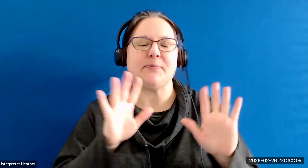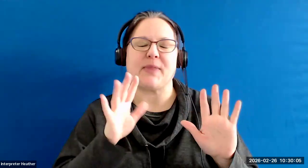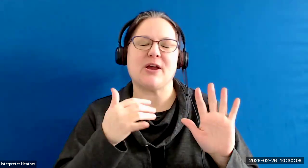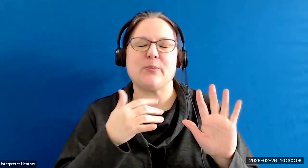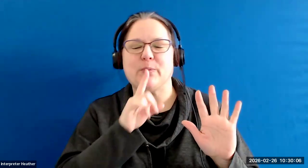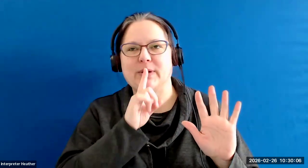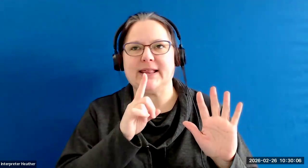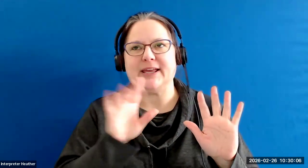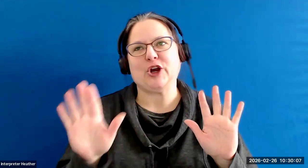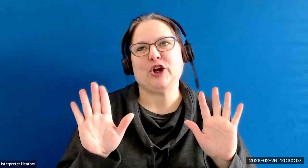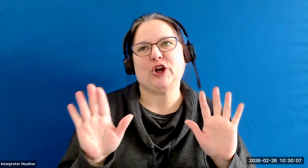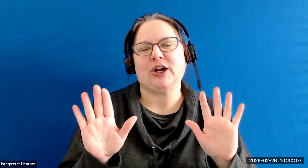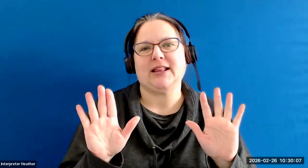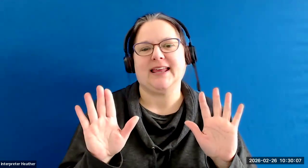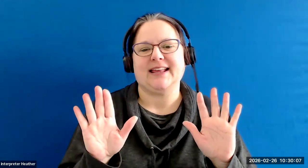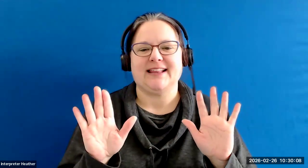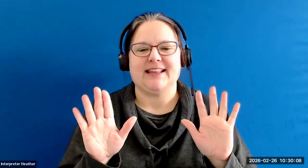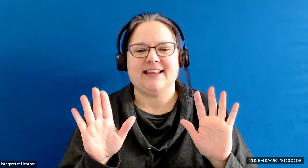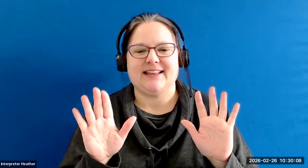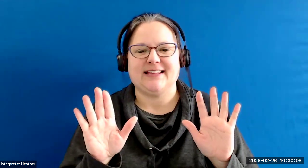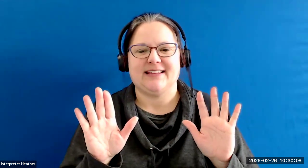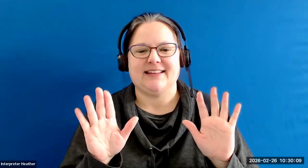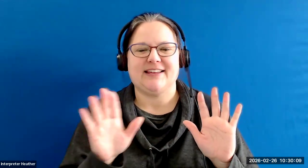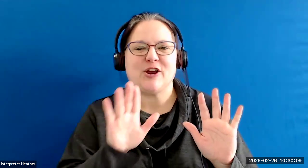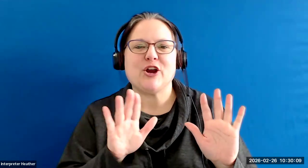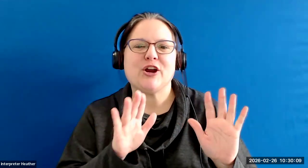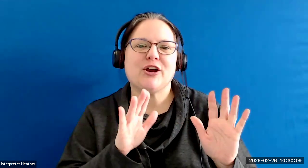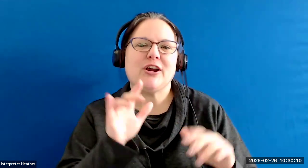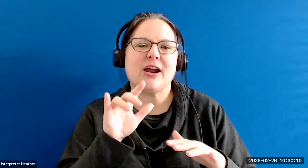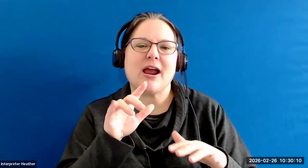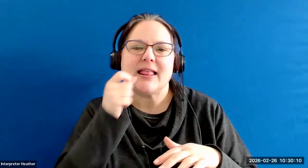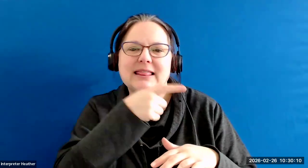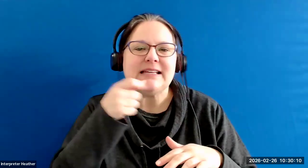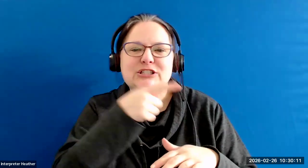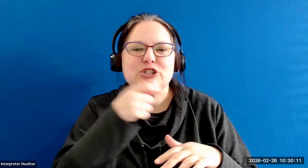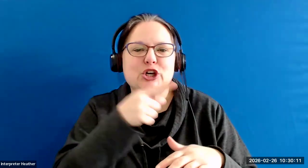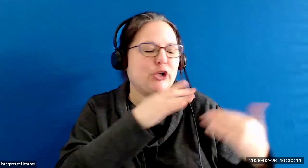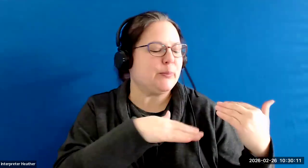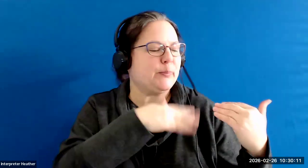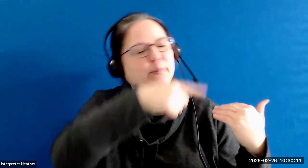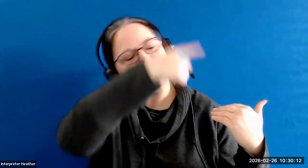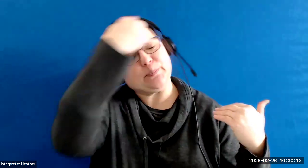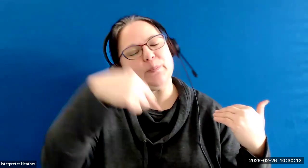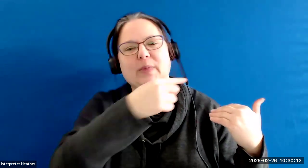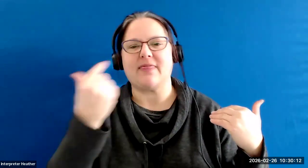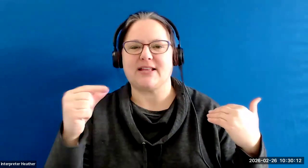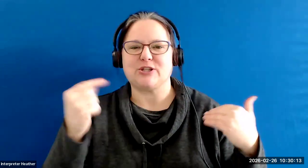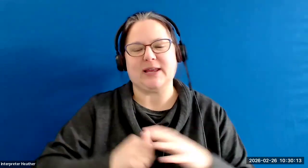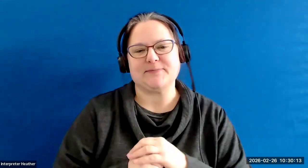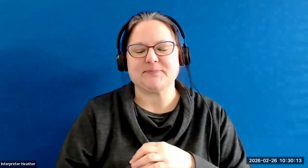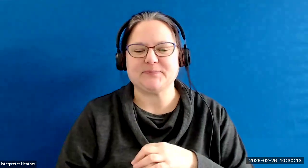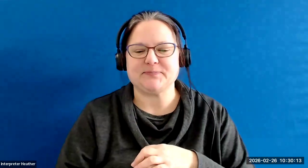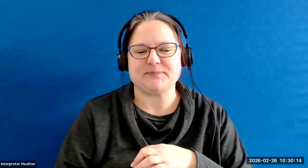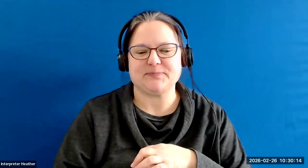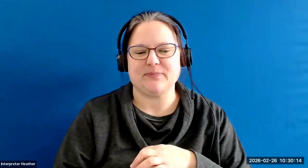and her pet green lizard named Liz wrapped around her shoulders. Next slide,